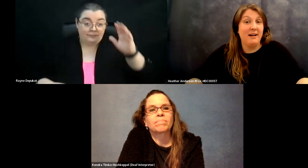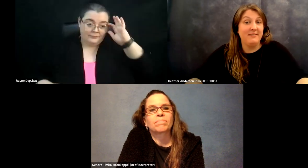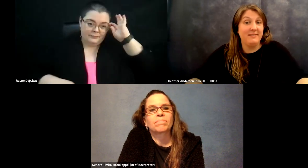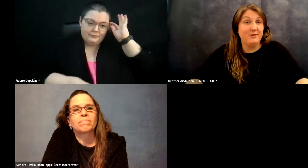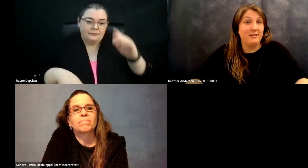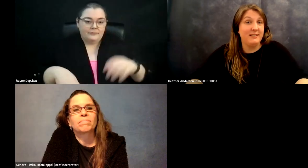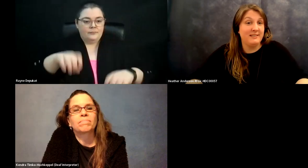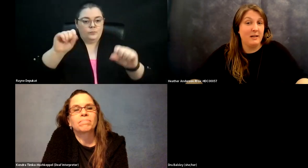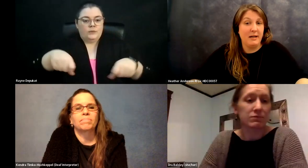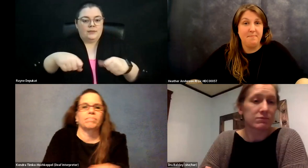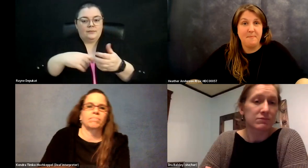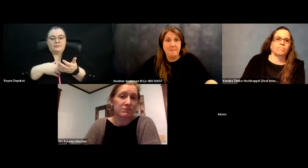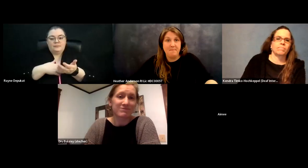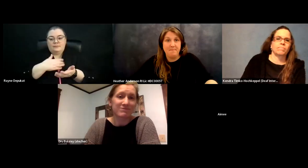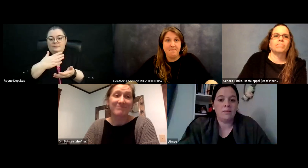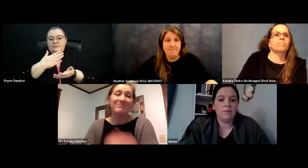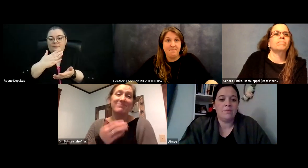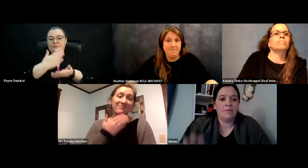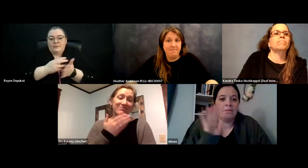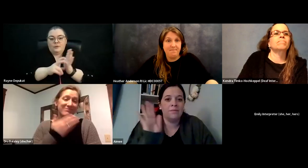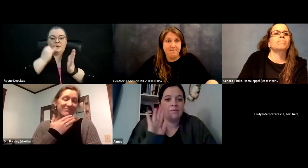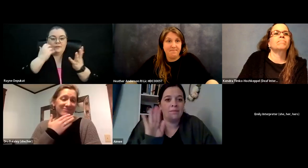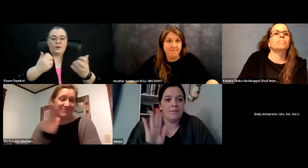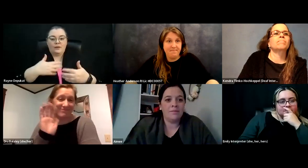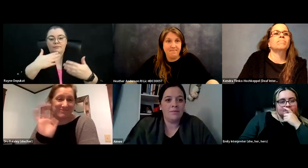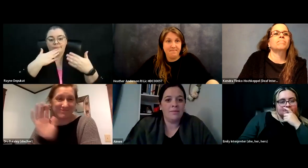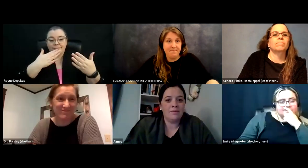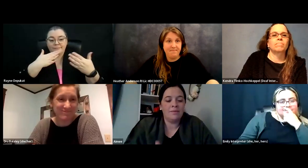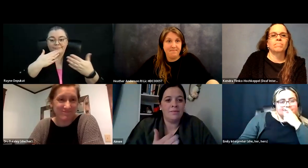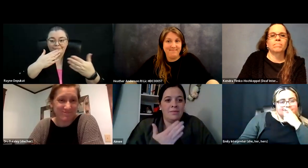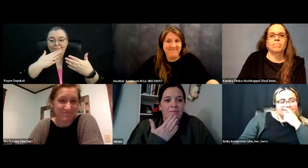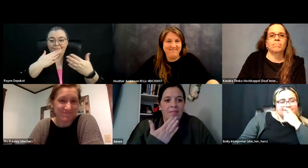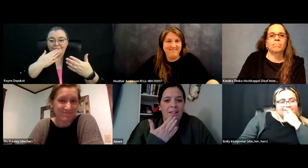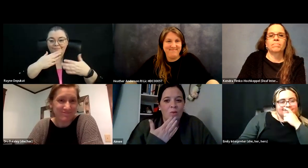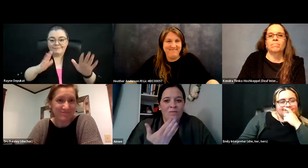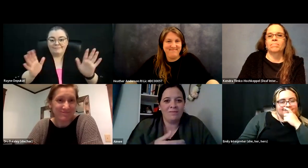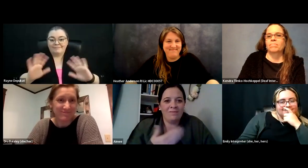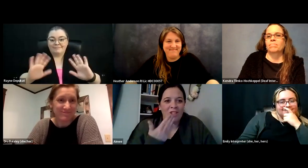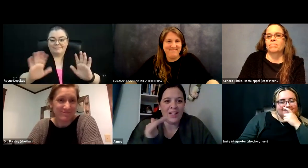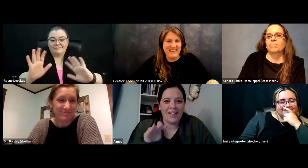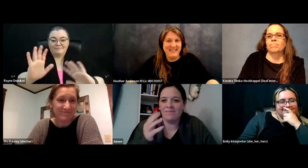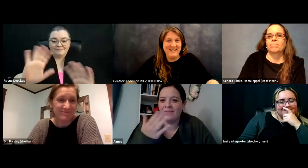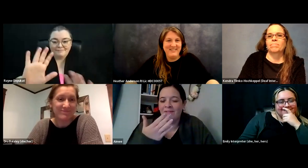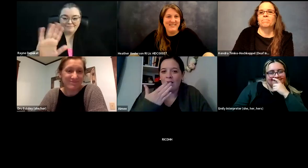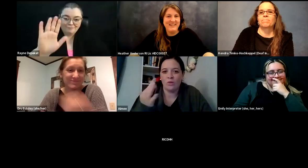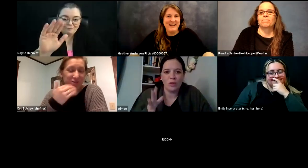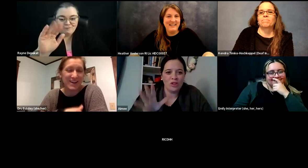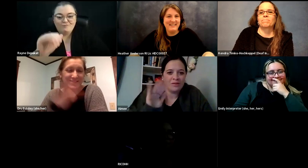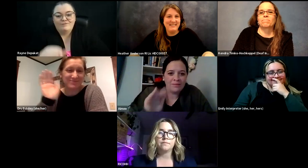on screen to say goodbye. Thank you. Good night.